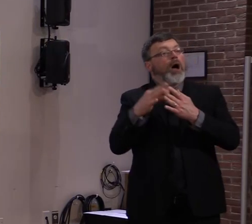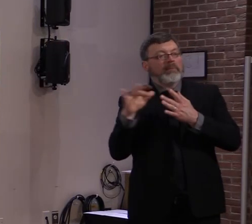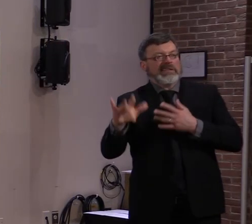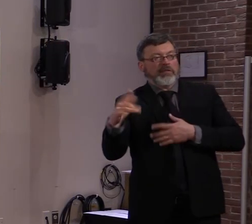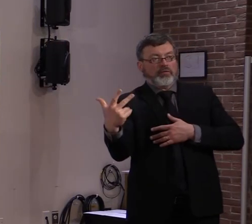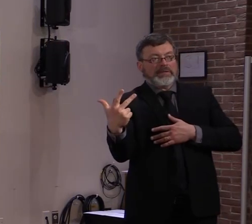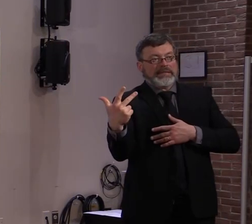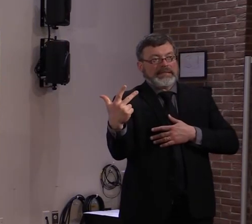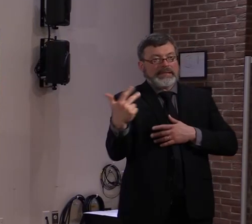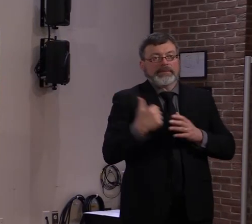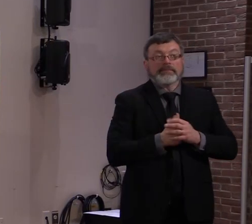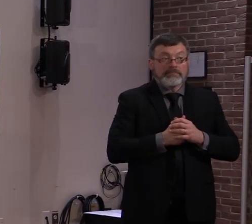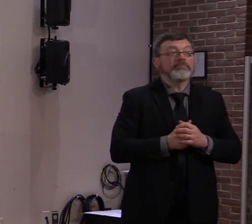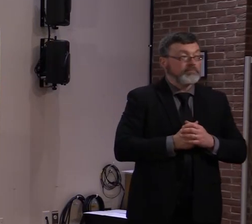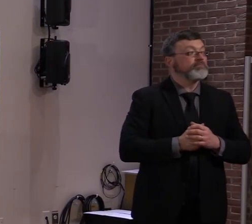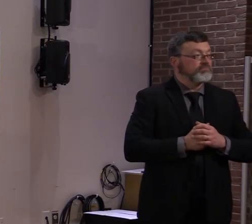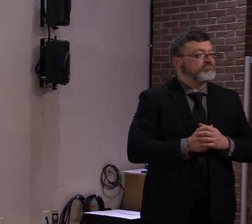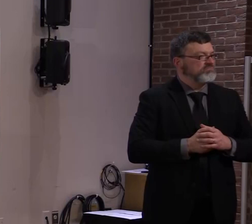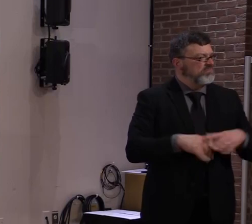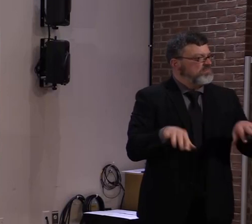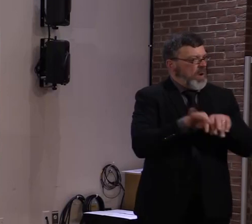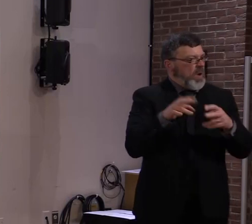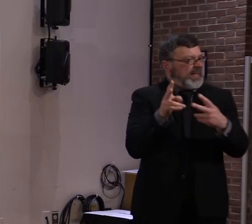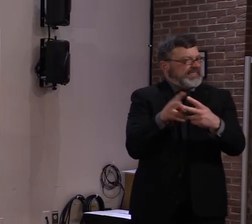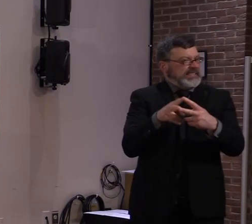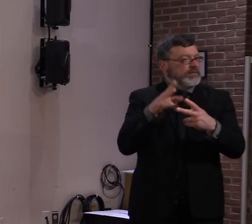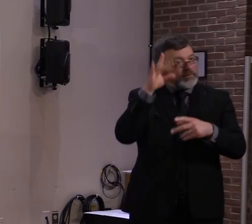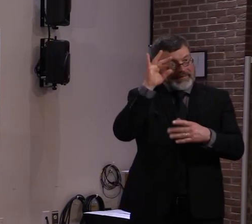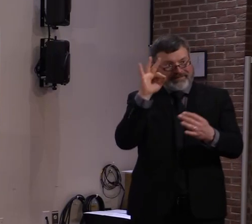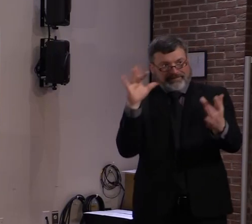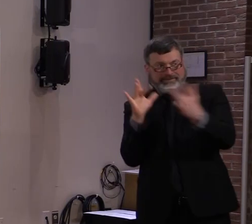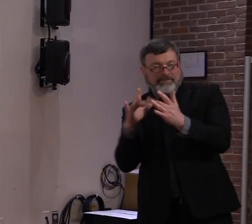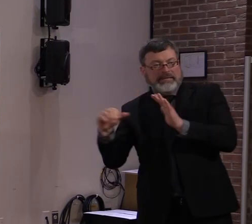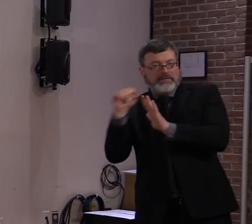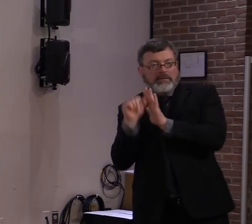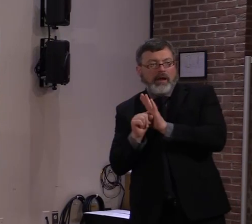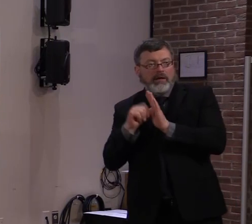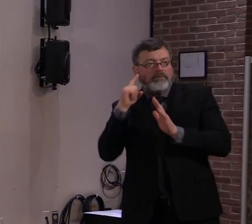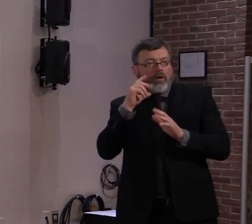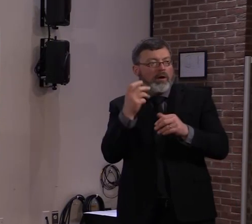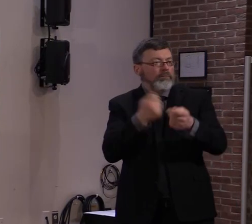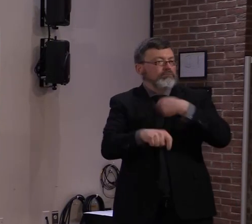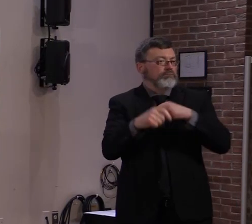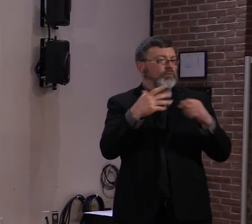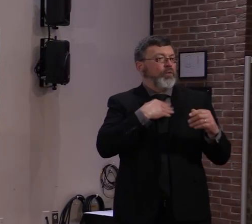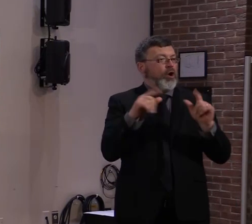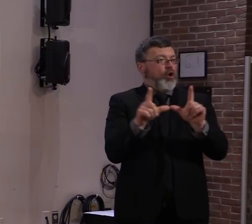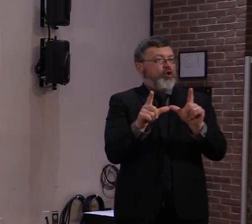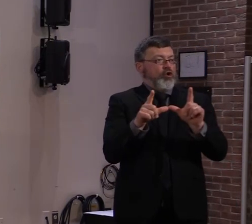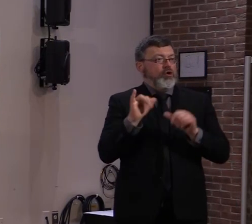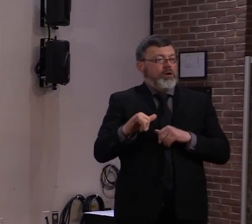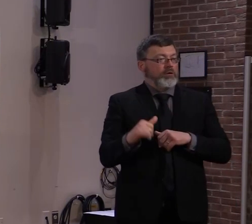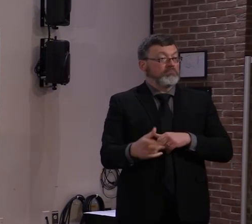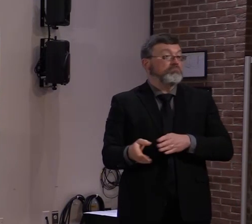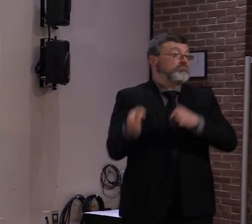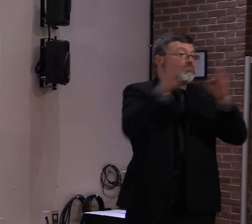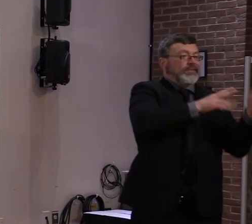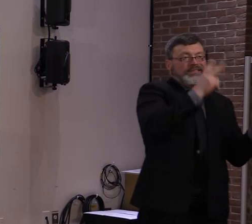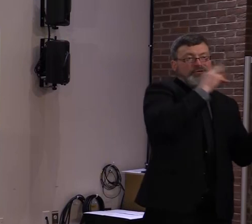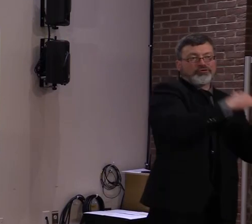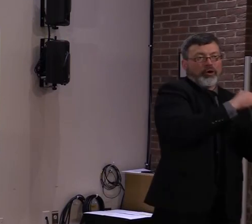homelessness. During the COVID-19 pandemic, the Department of Children and Families temporarily